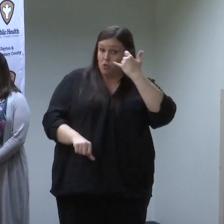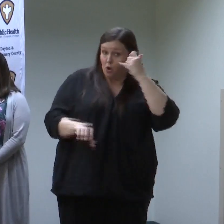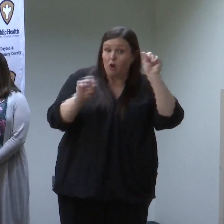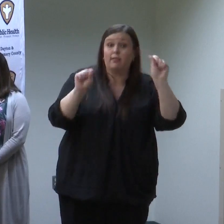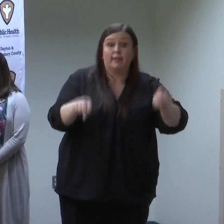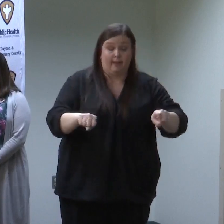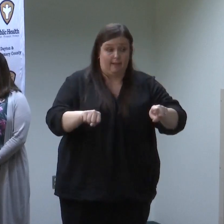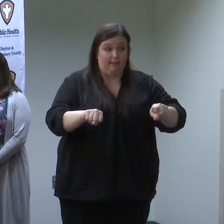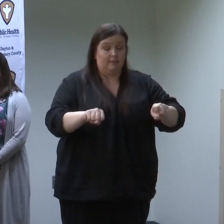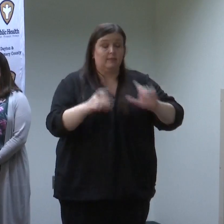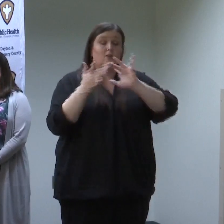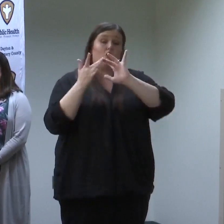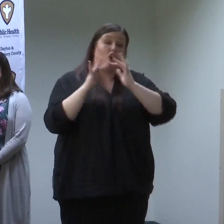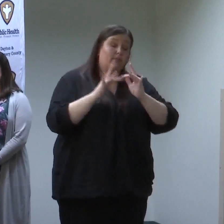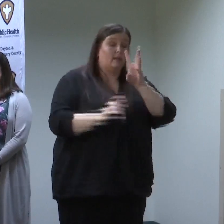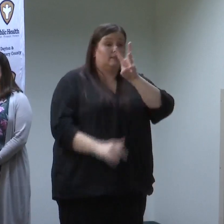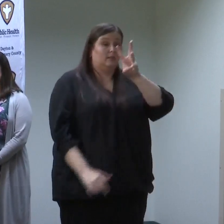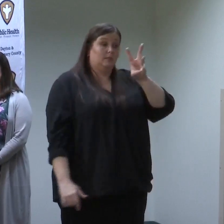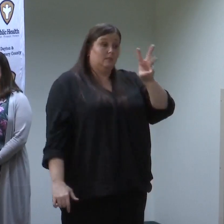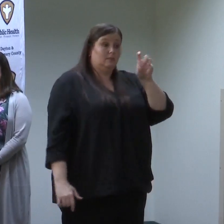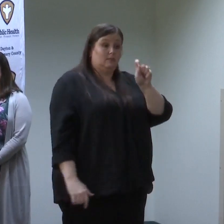can go to